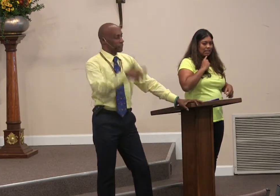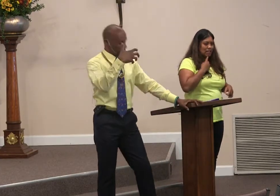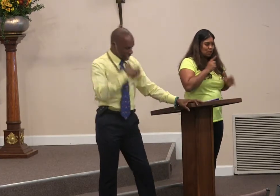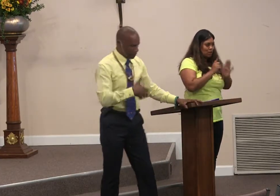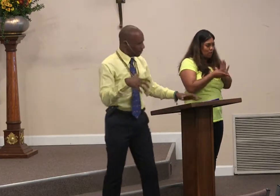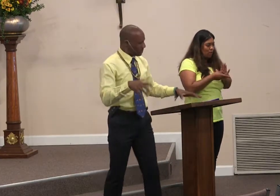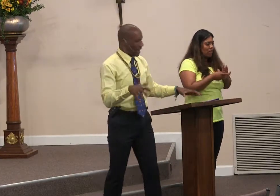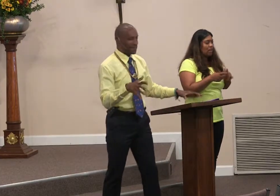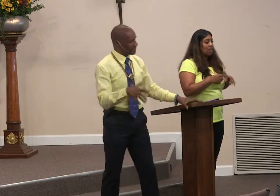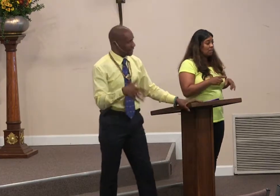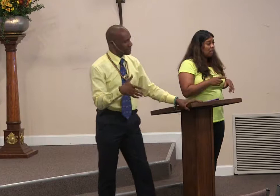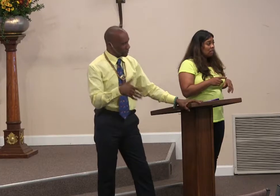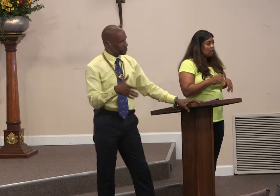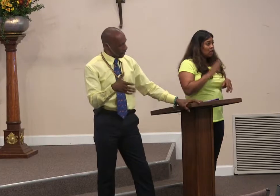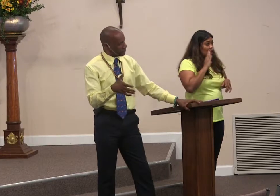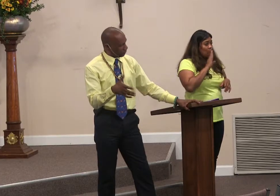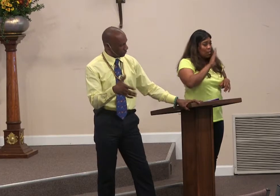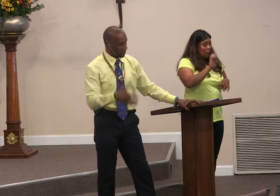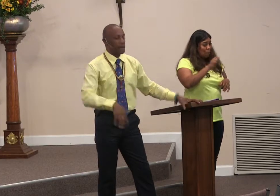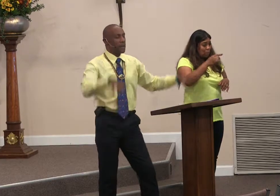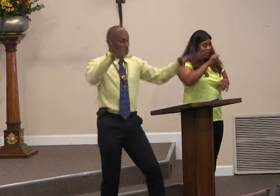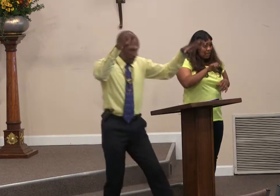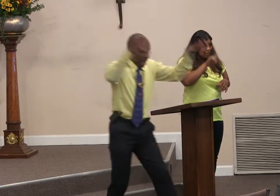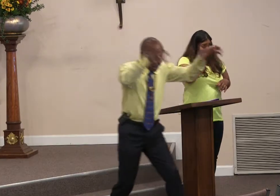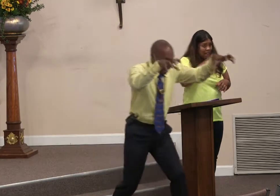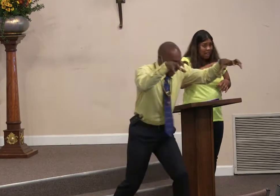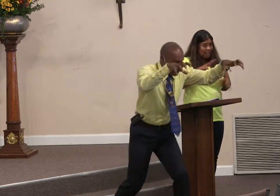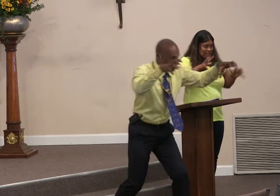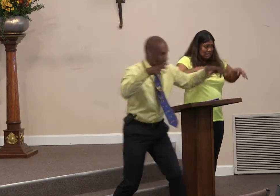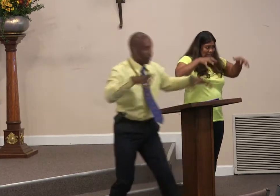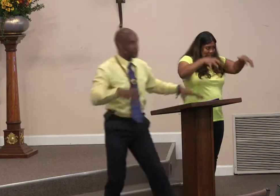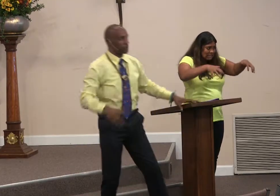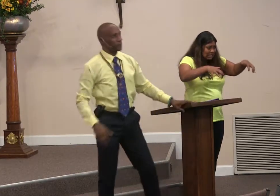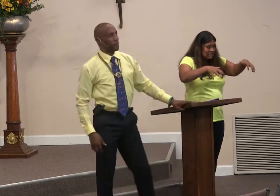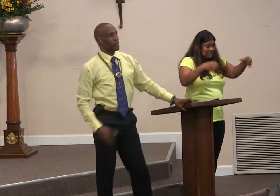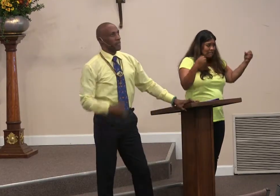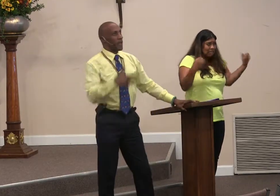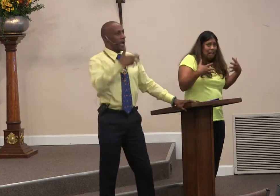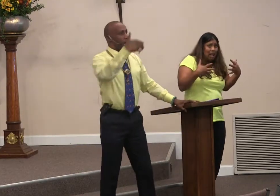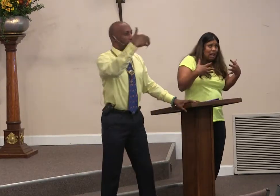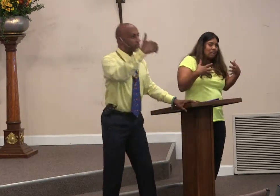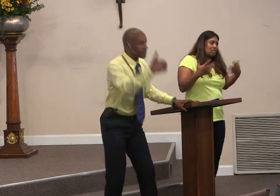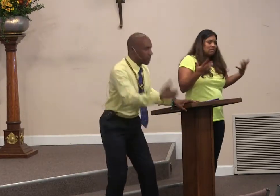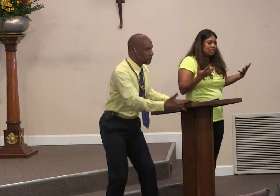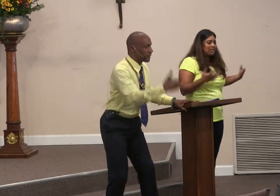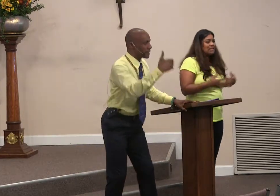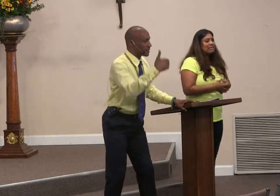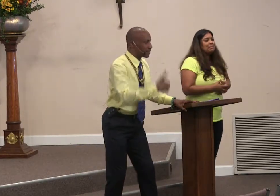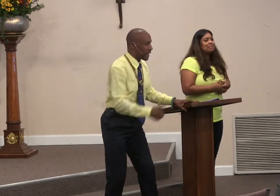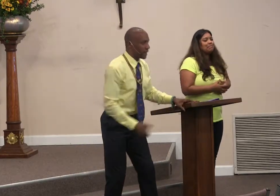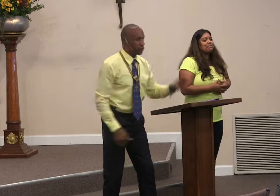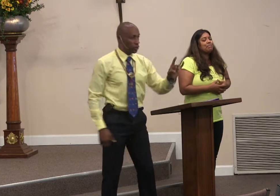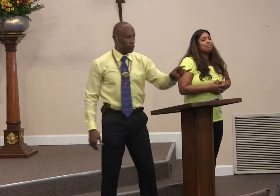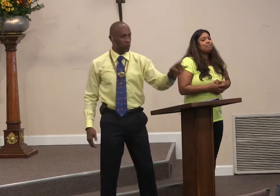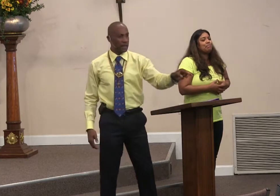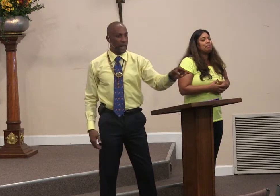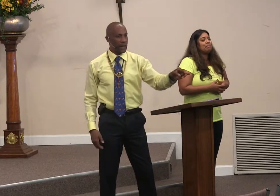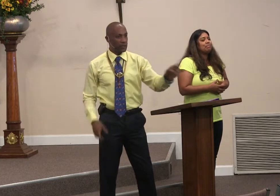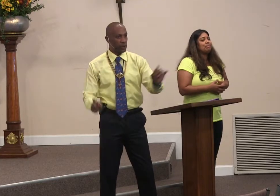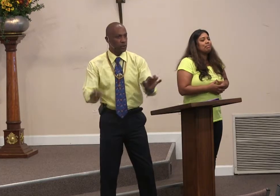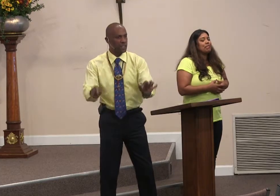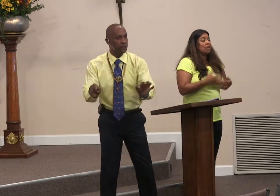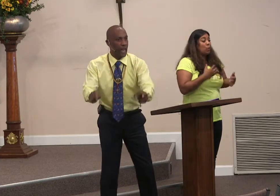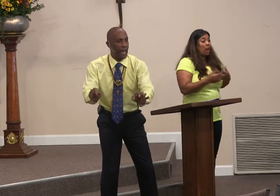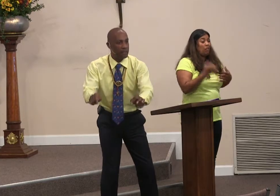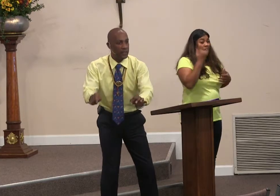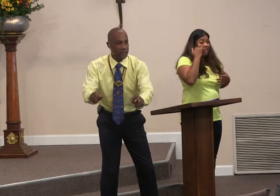moment. But the boogeyman is not to be trifled with. Ah, okay. Simply to say, do you